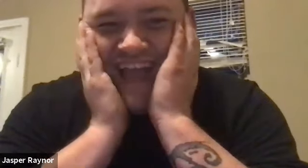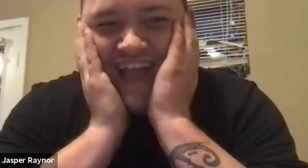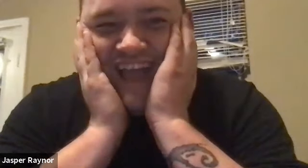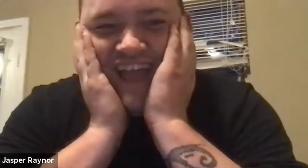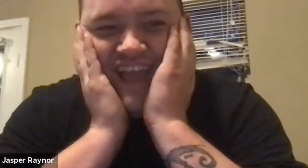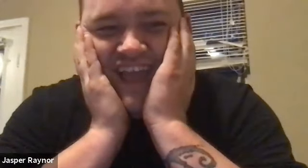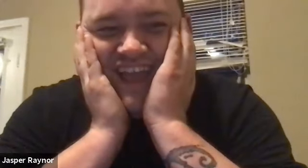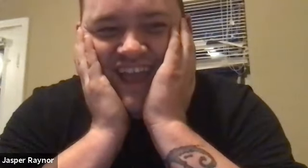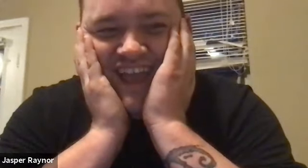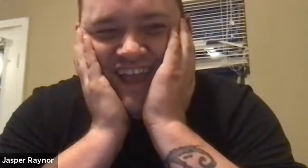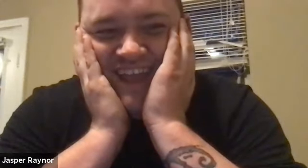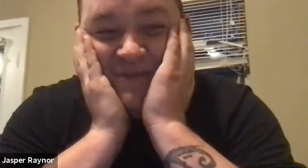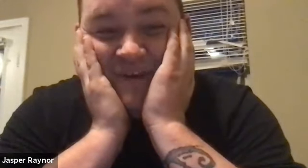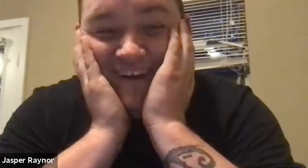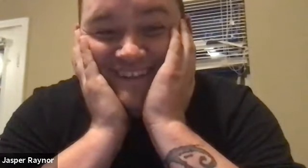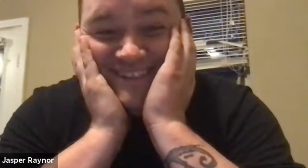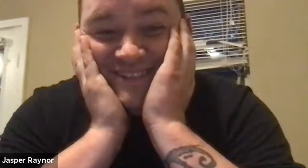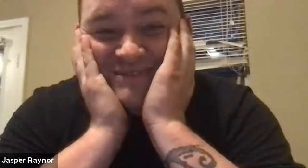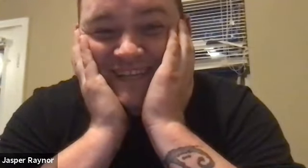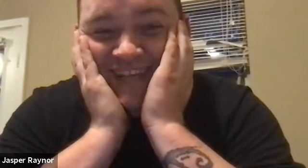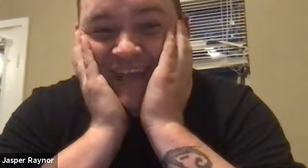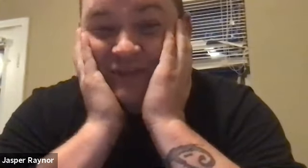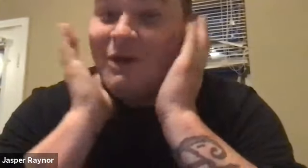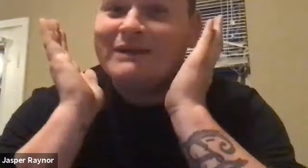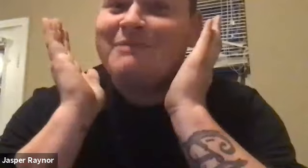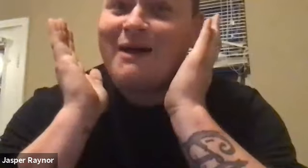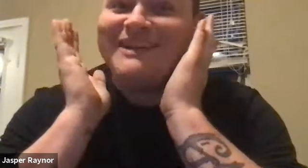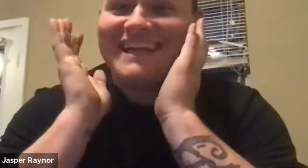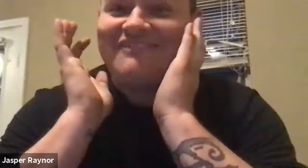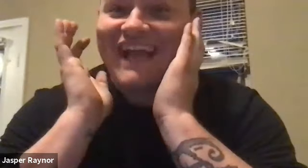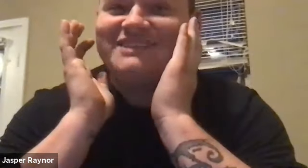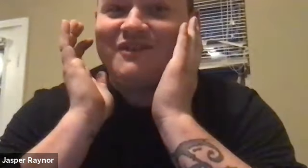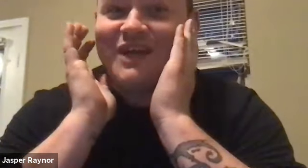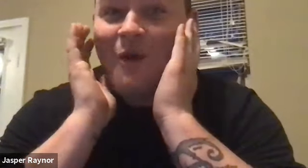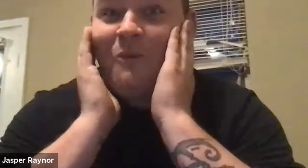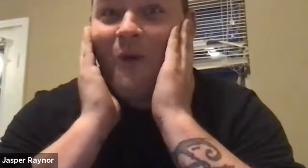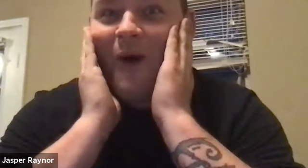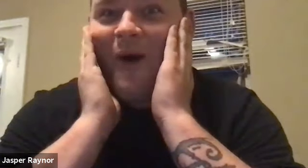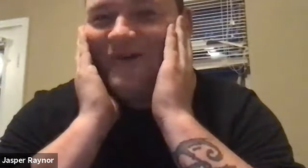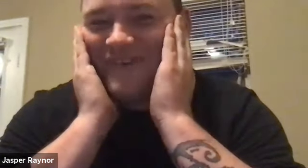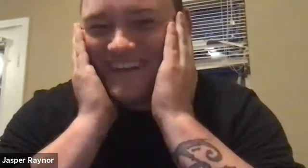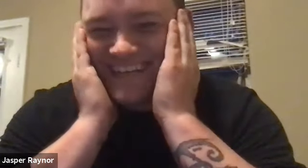loud, wasn't it? It was just a little bit. You know it's bad when the deaf guys over here going, whoa.